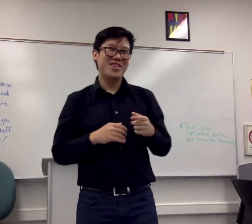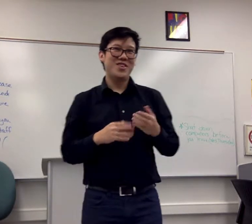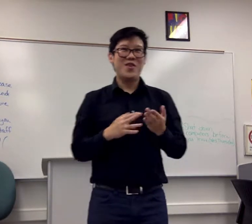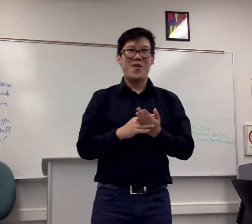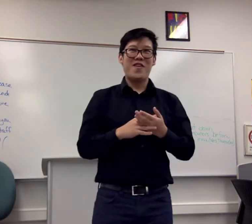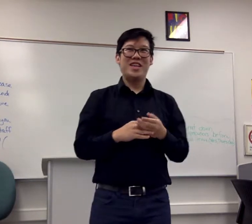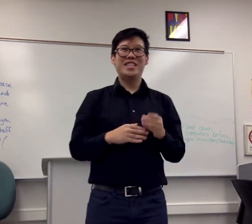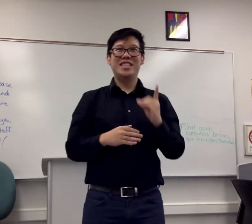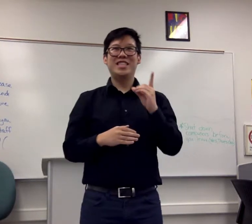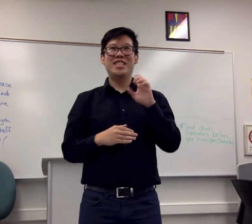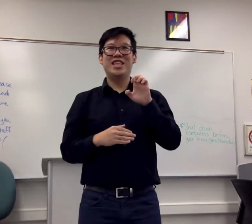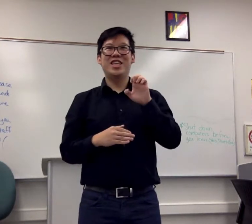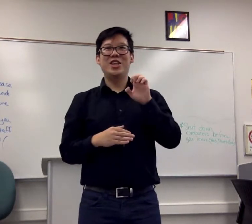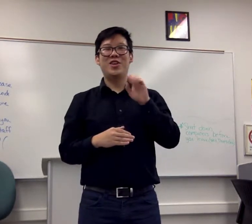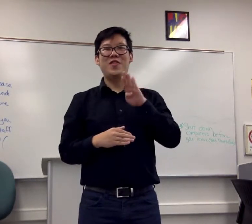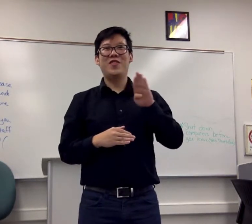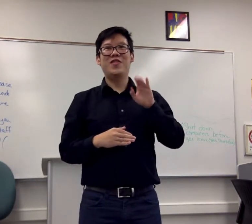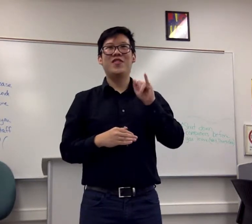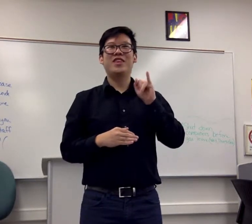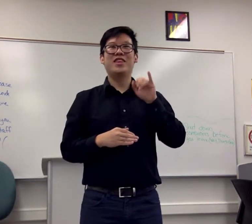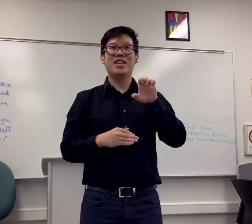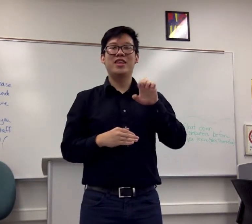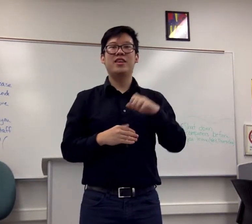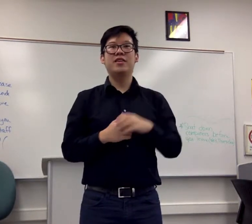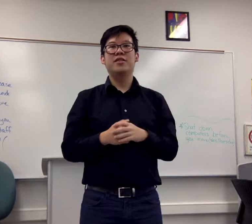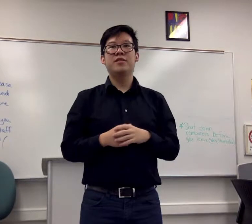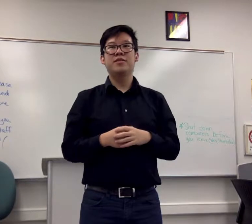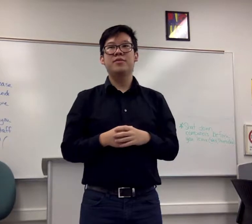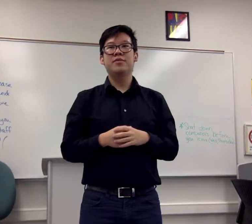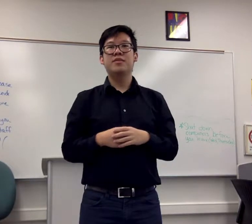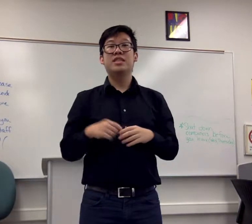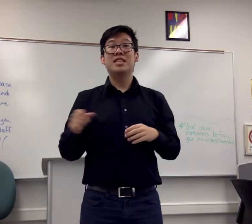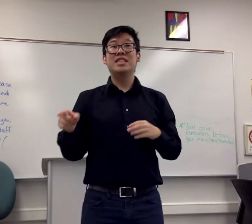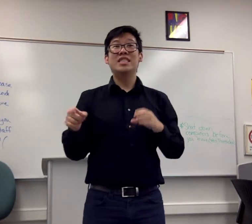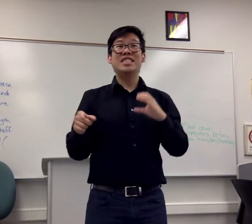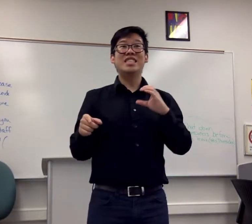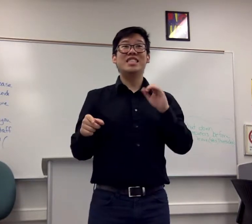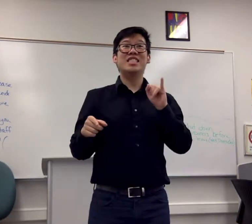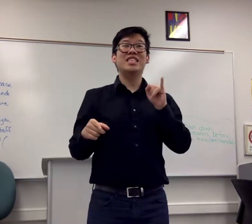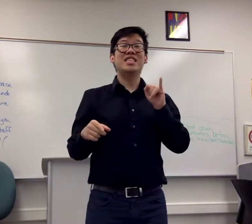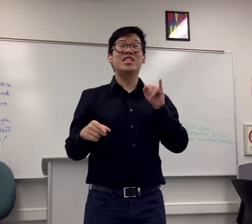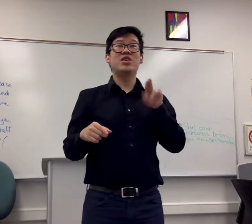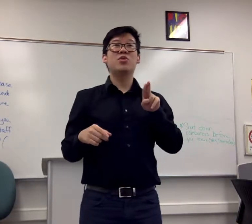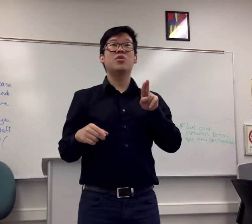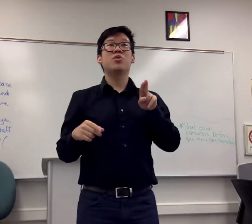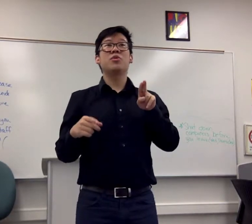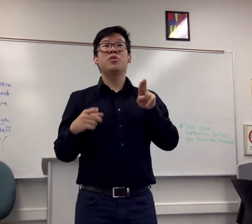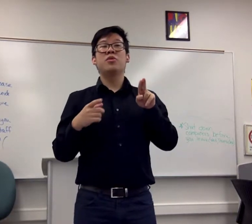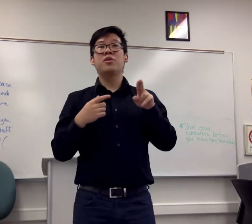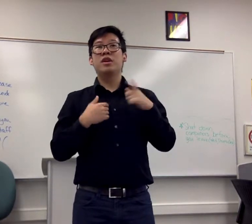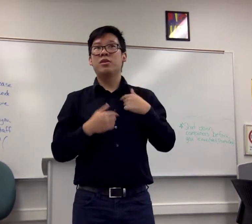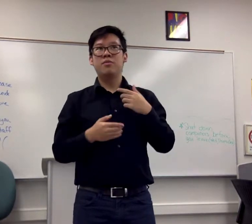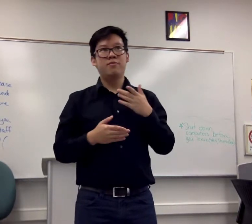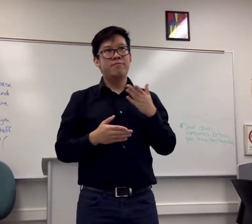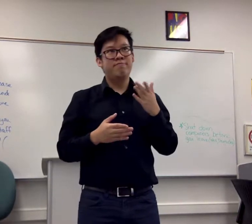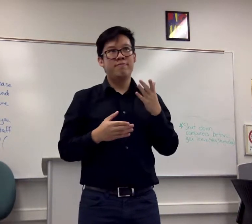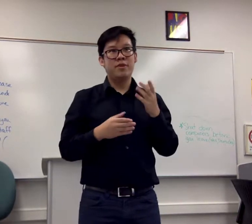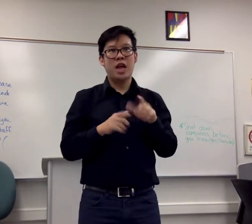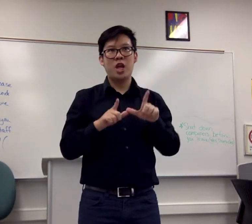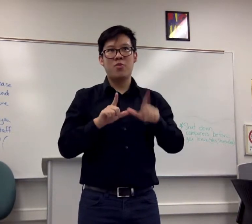a certified interpreter, and your CEU cycle is almost up. You are 2 hours shy of completion, but don't see